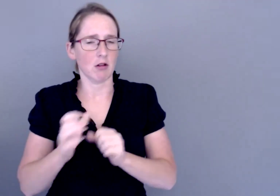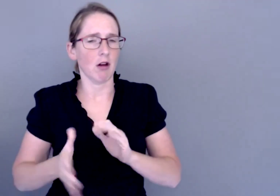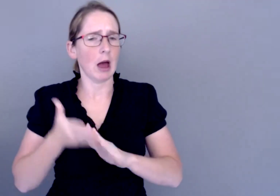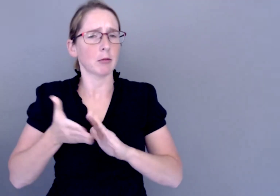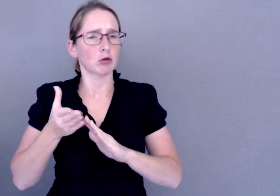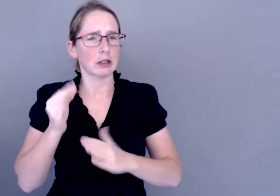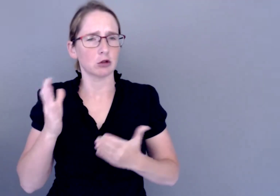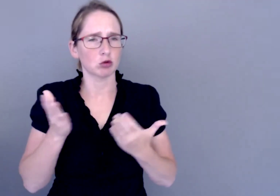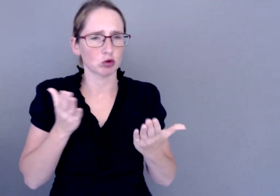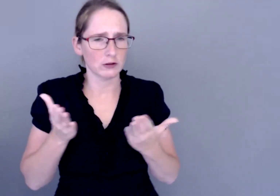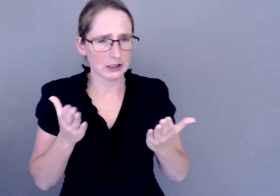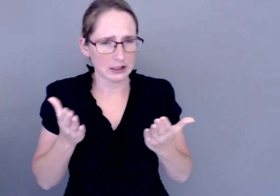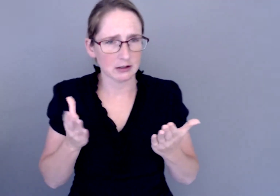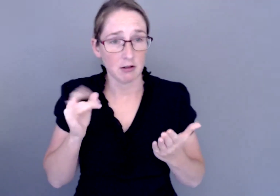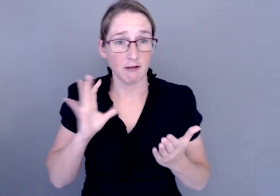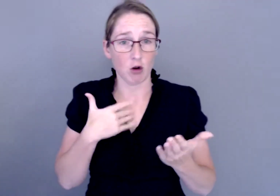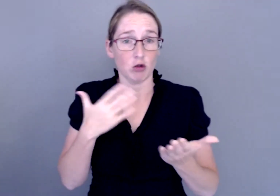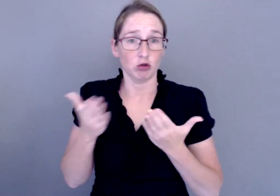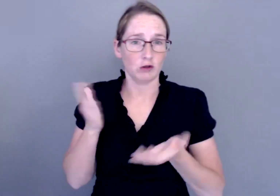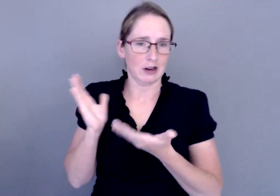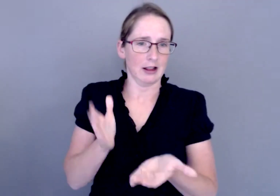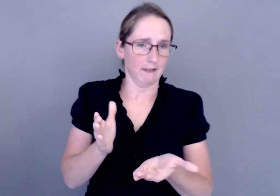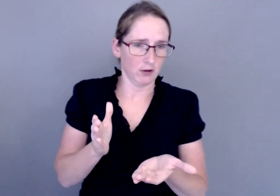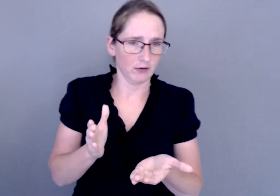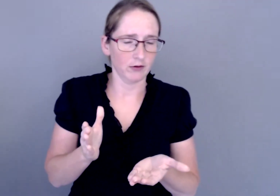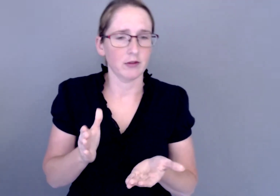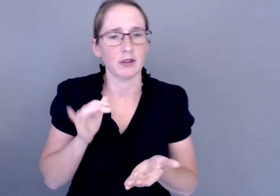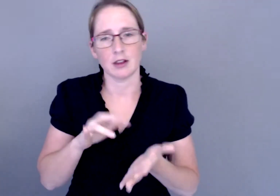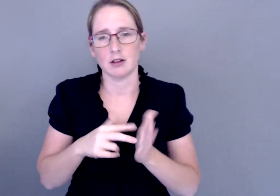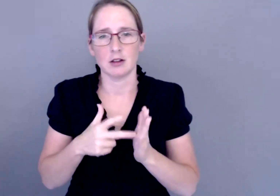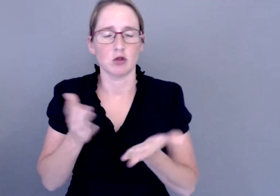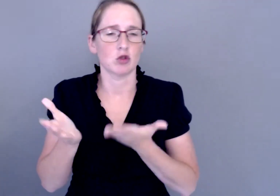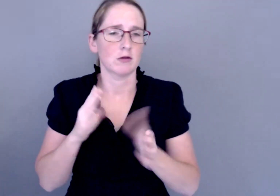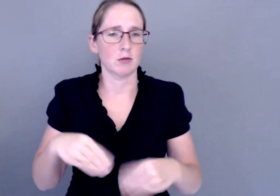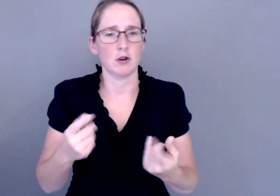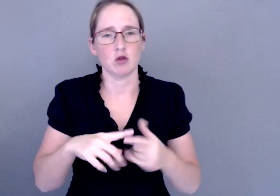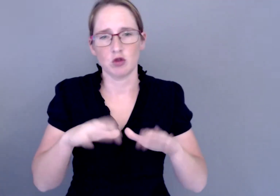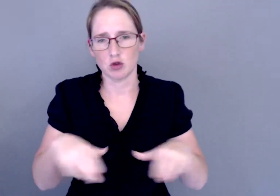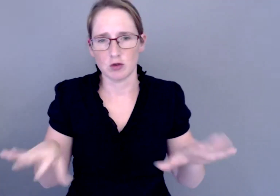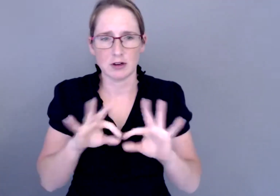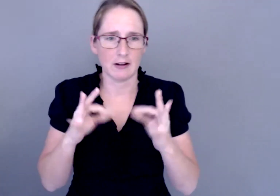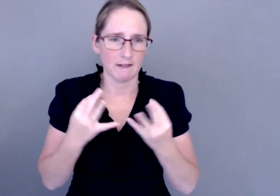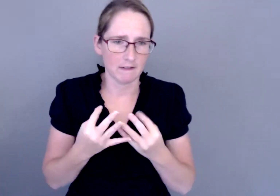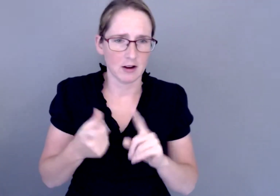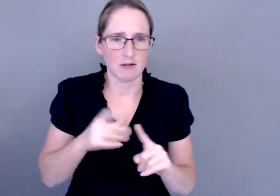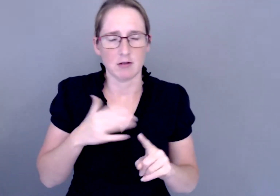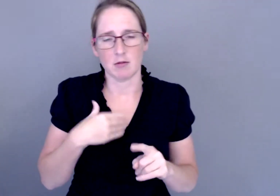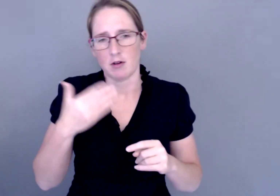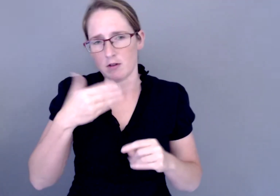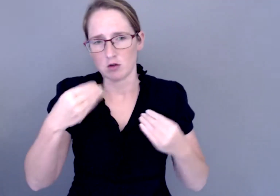and services of our service delivery, which are services provided to children and families out of our storefront